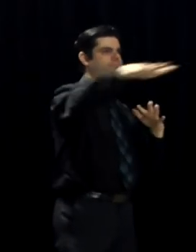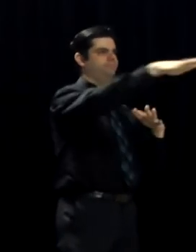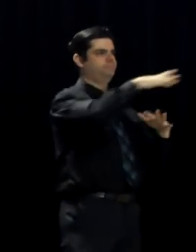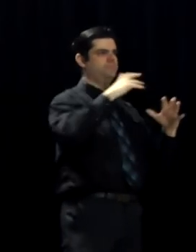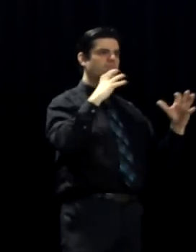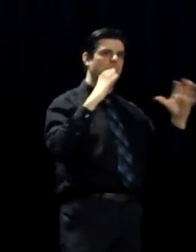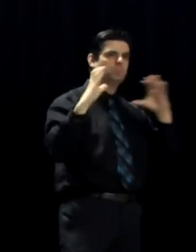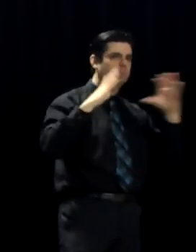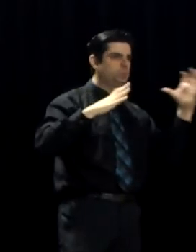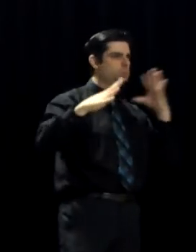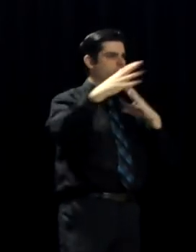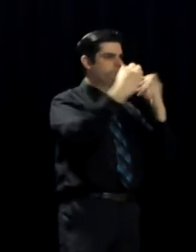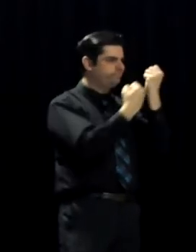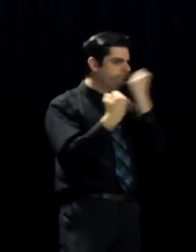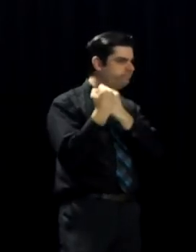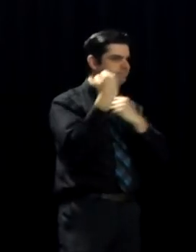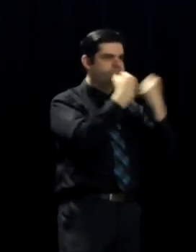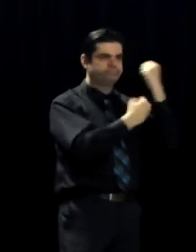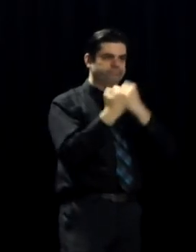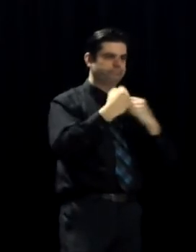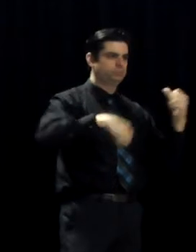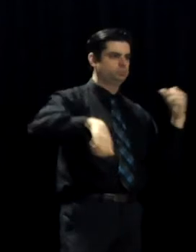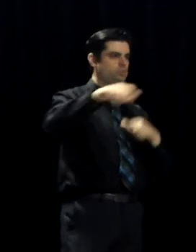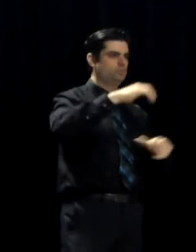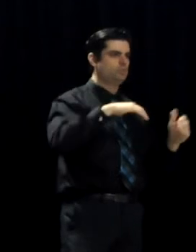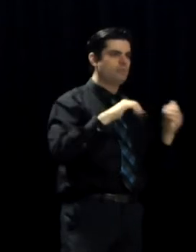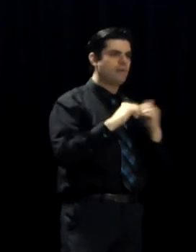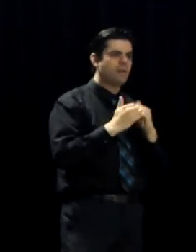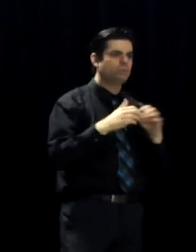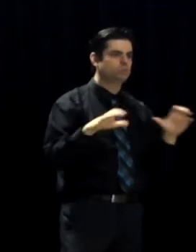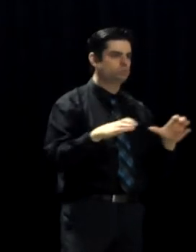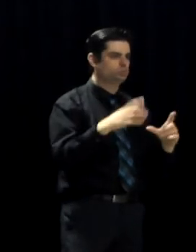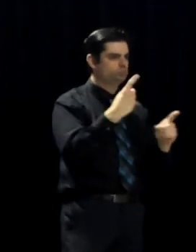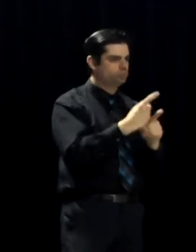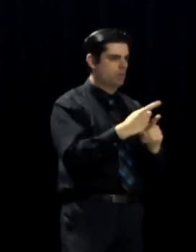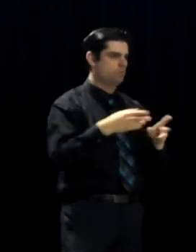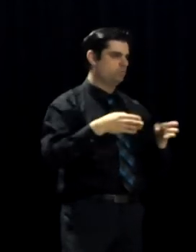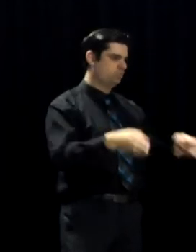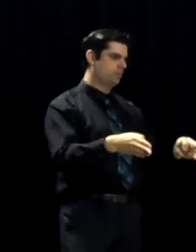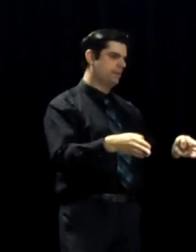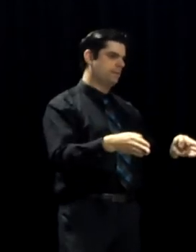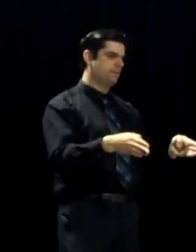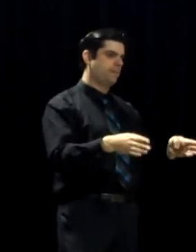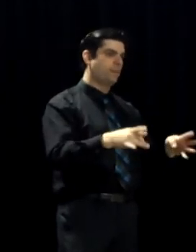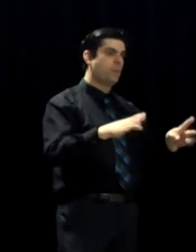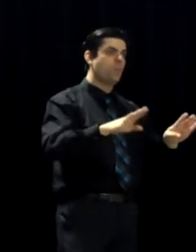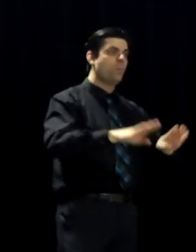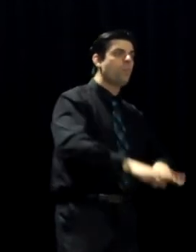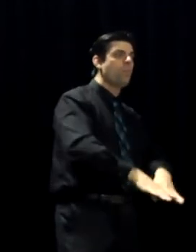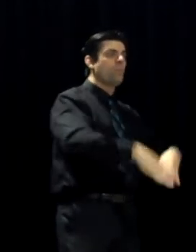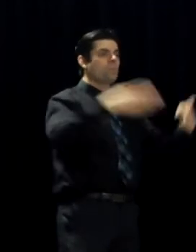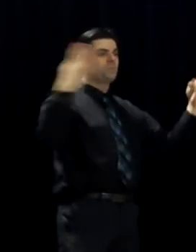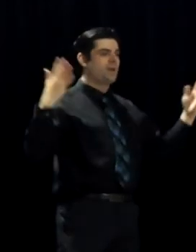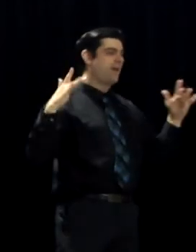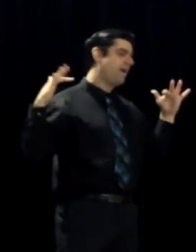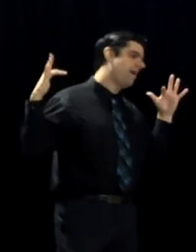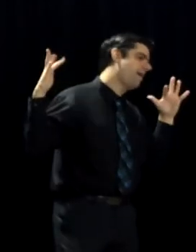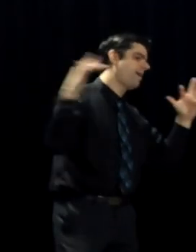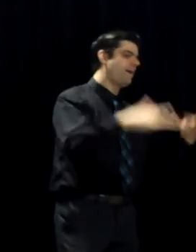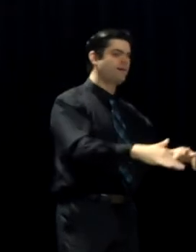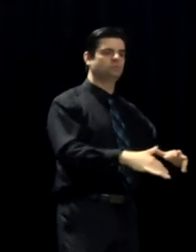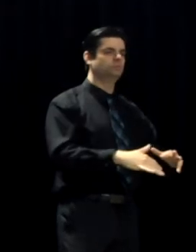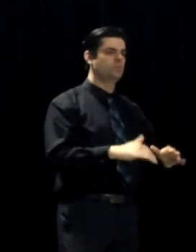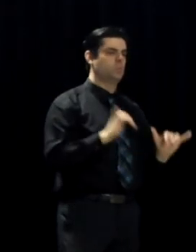State talking to their members about how to do this and do this right. Last thing you want to do is get open get going and then